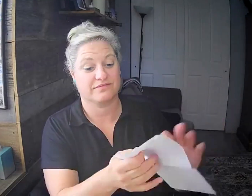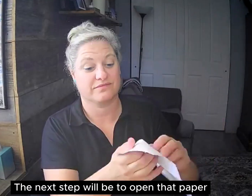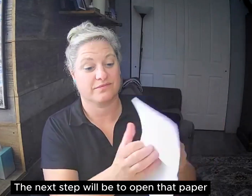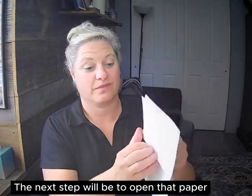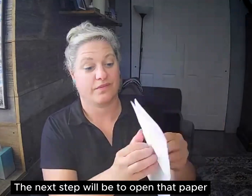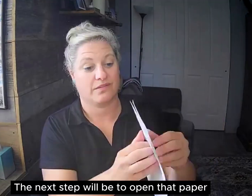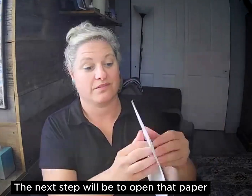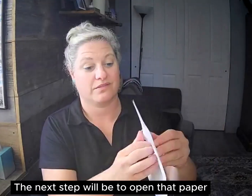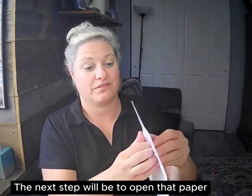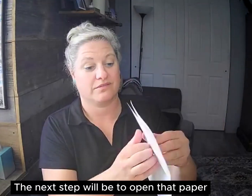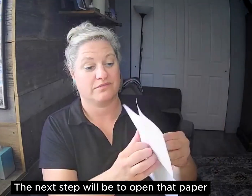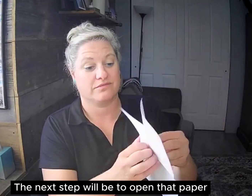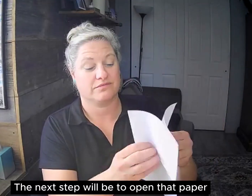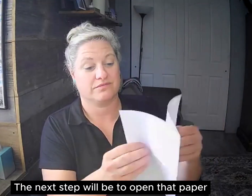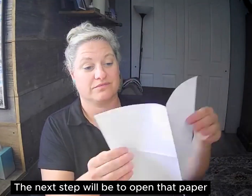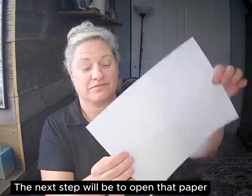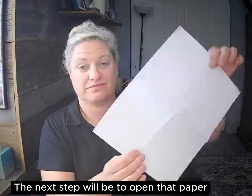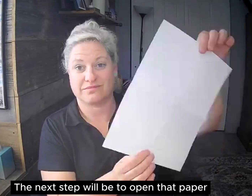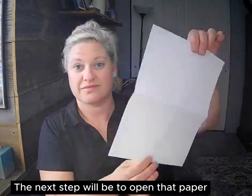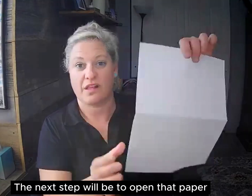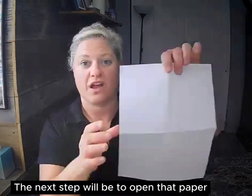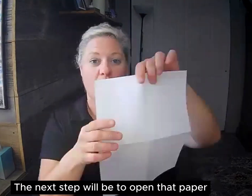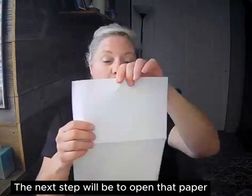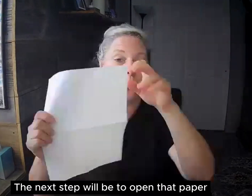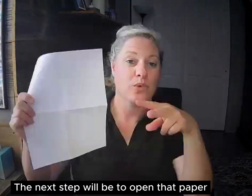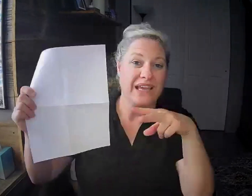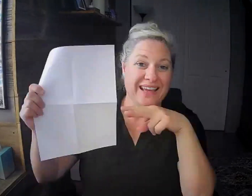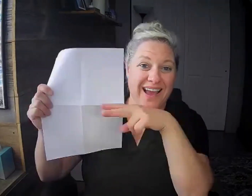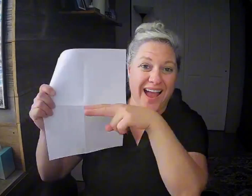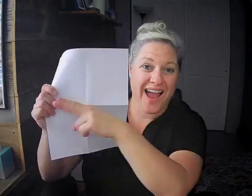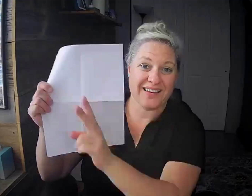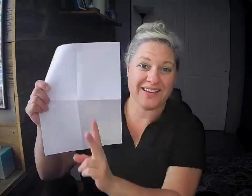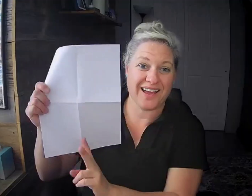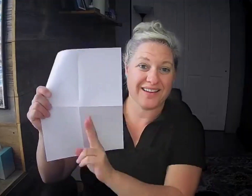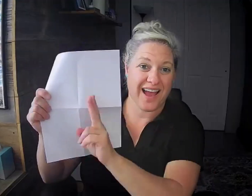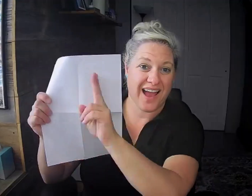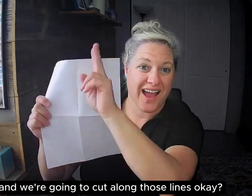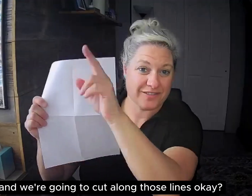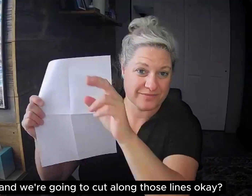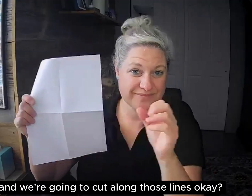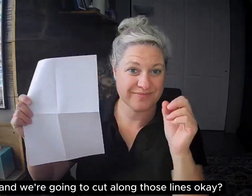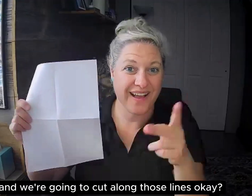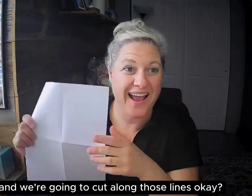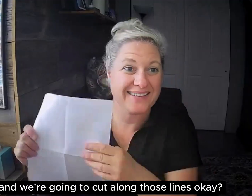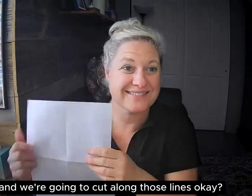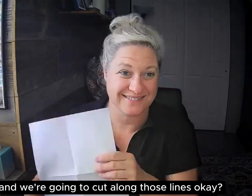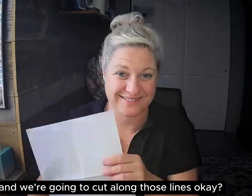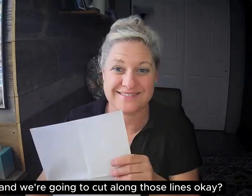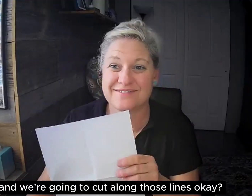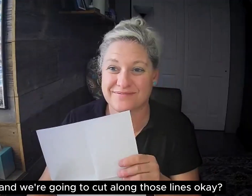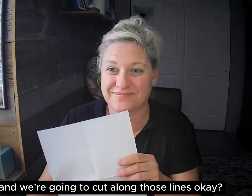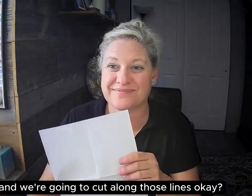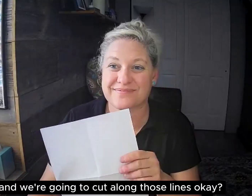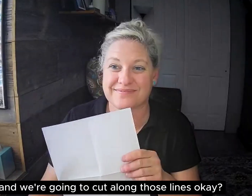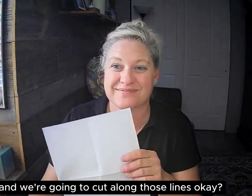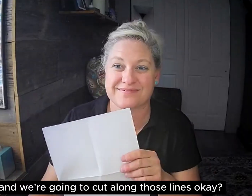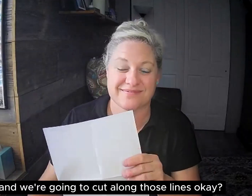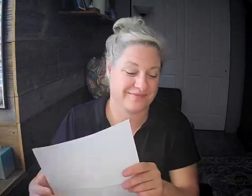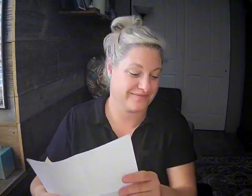The next step will be to open that paper, and we're going to cut along those lines, okay?